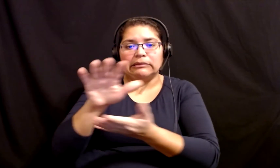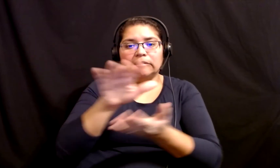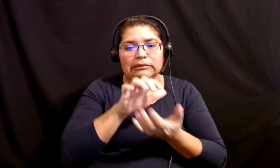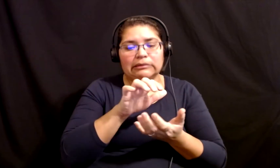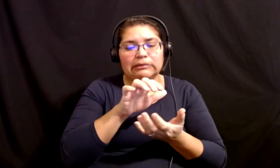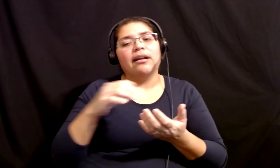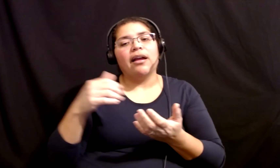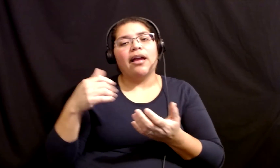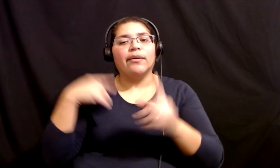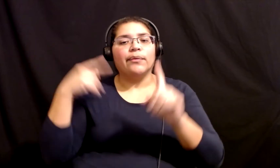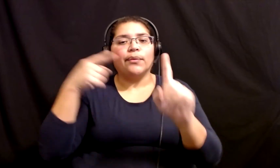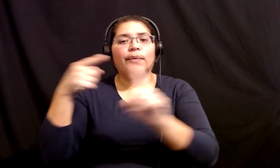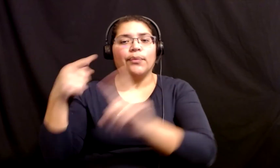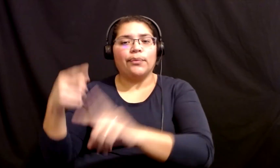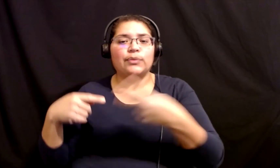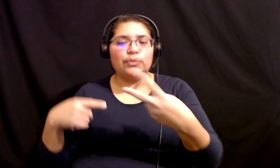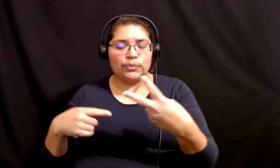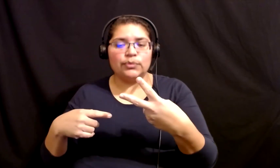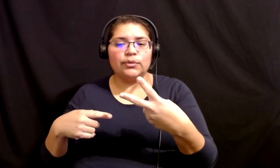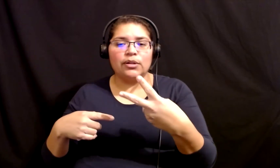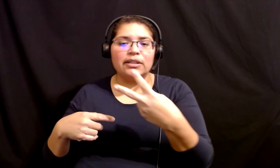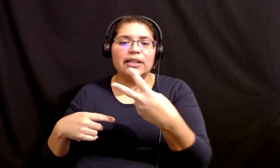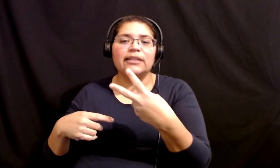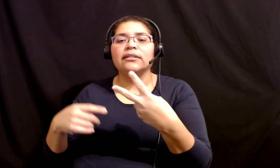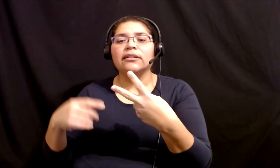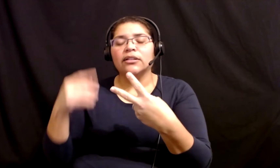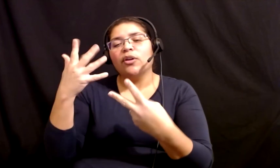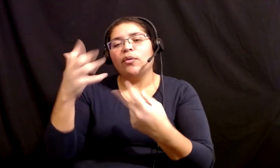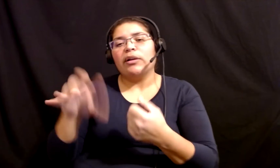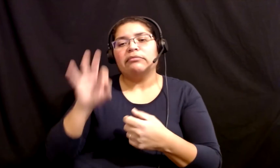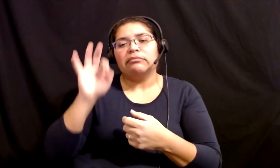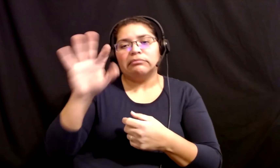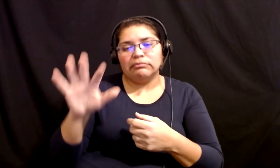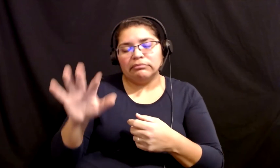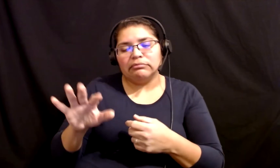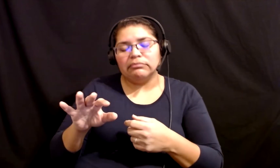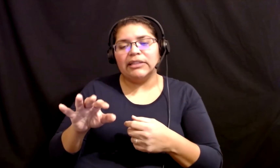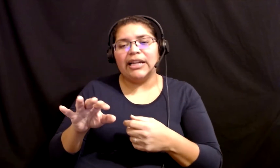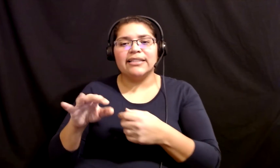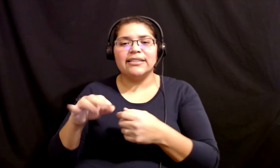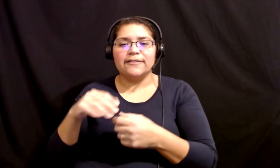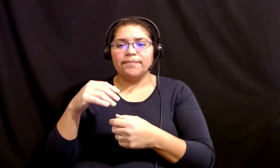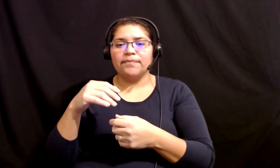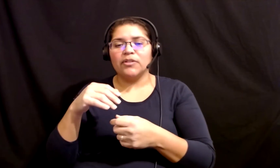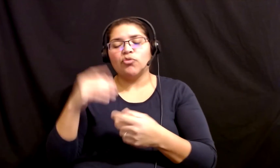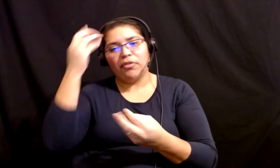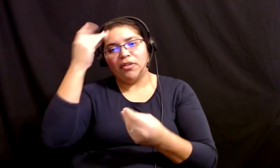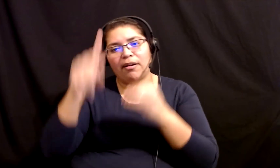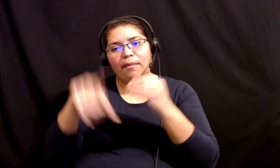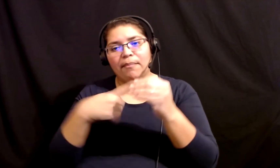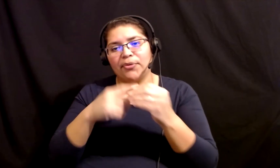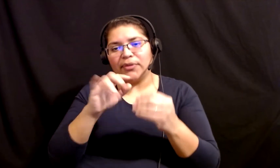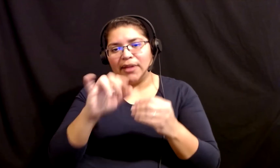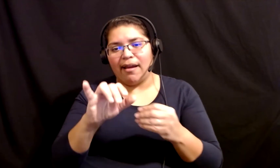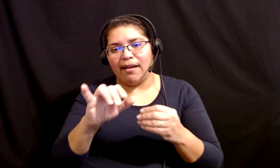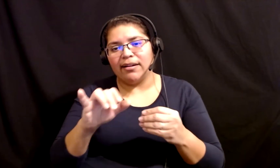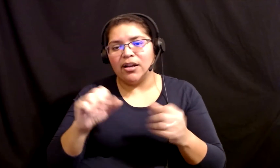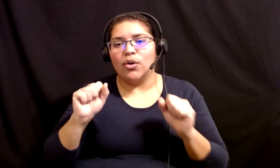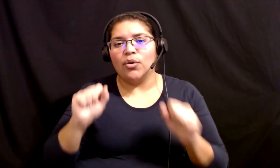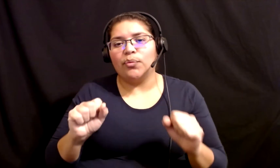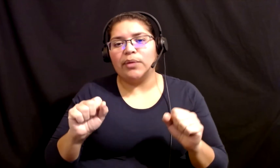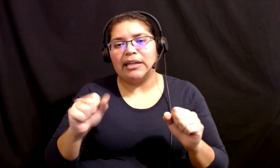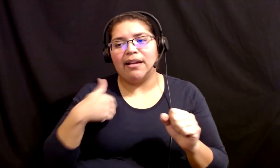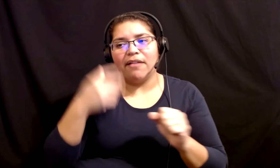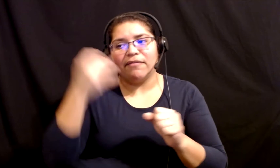two organizations. So I just wanted to throw that in there. For example, the unhoused option we have on there, there's ideas